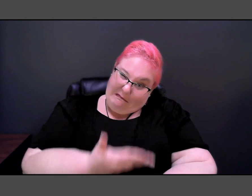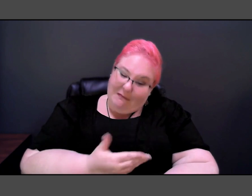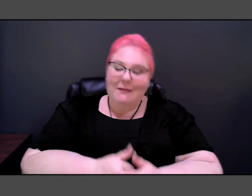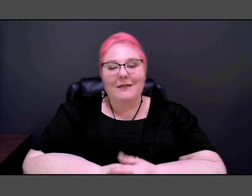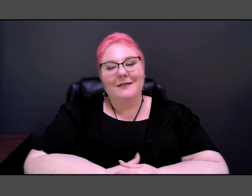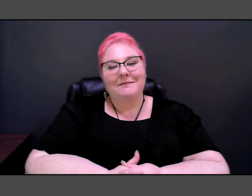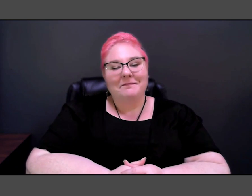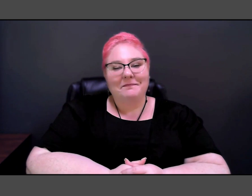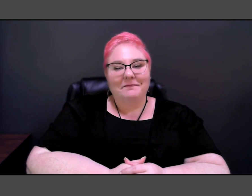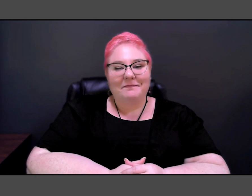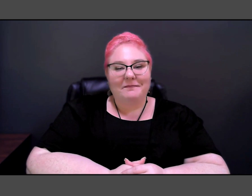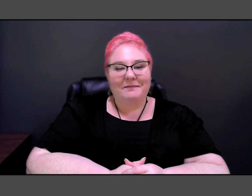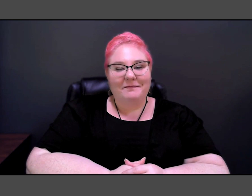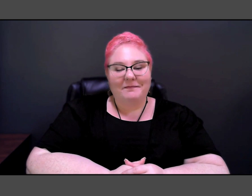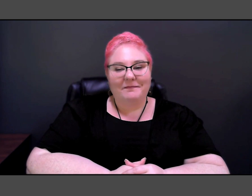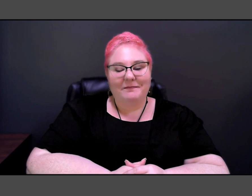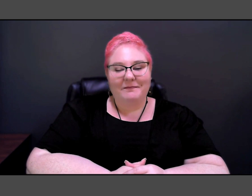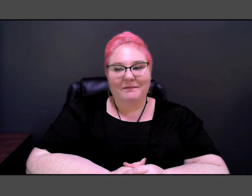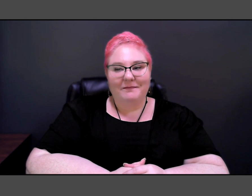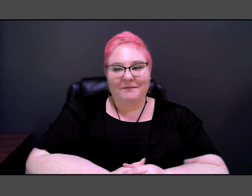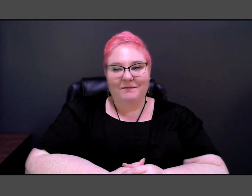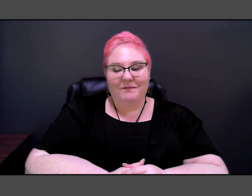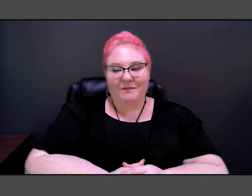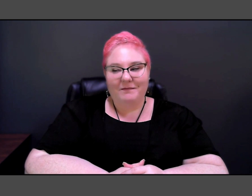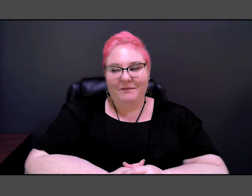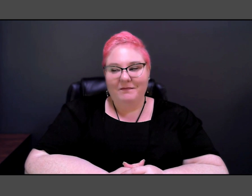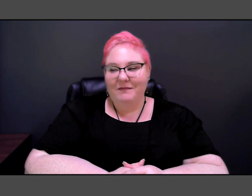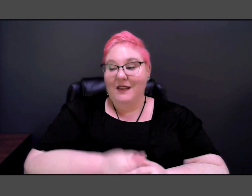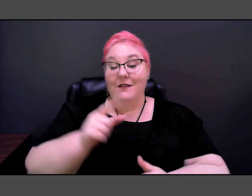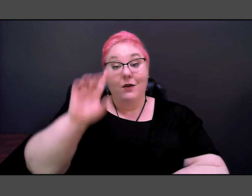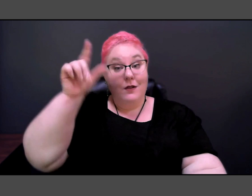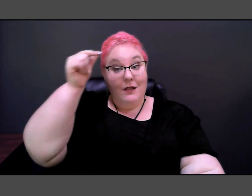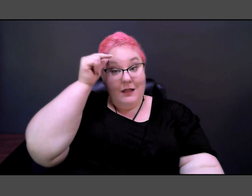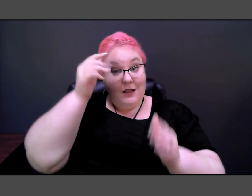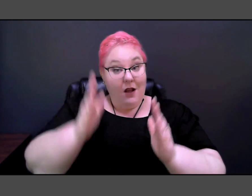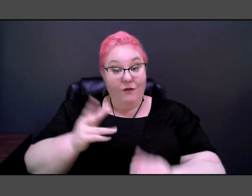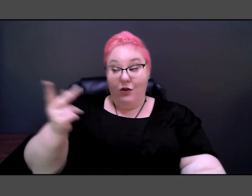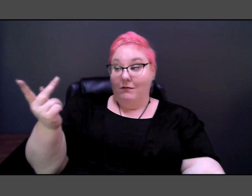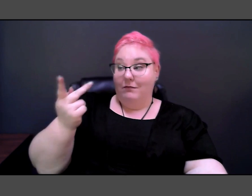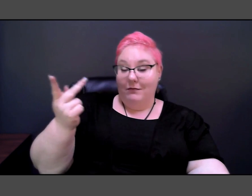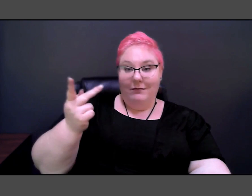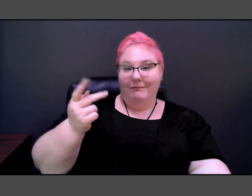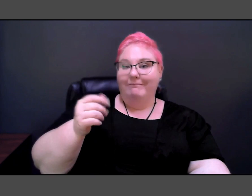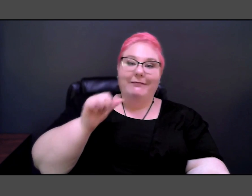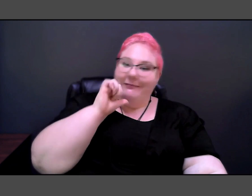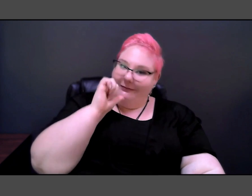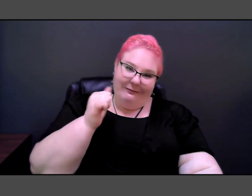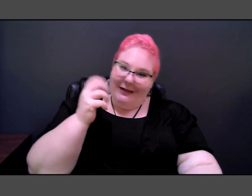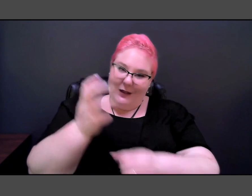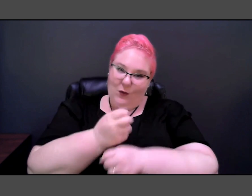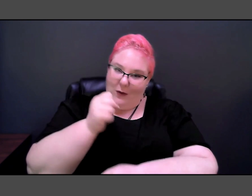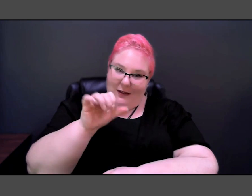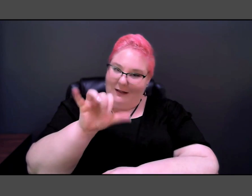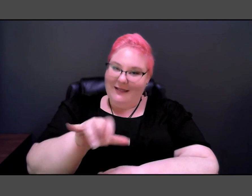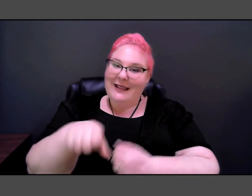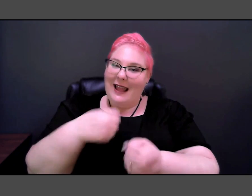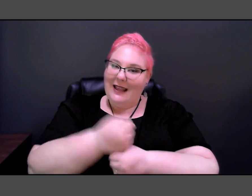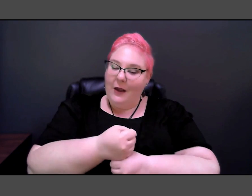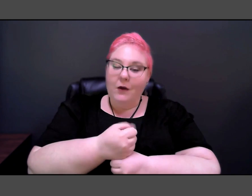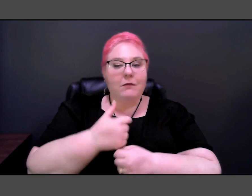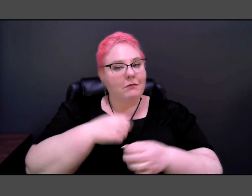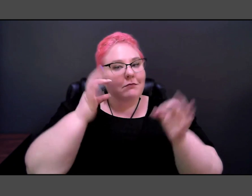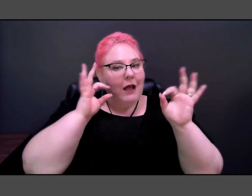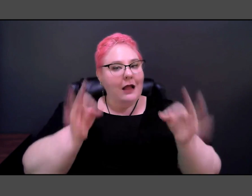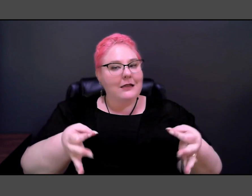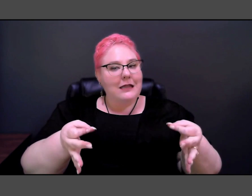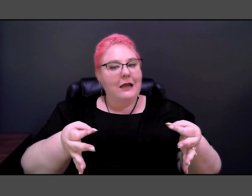Even though the governor candidate and I didn't win that year, I decided I would lead